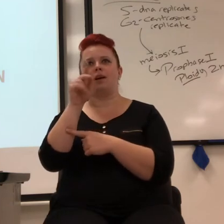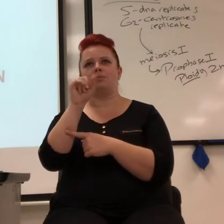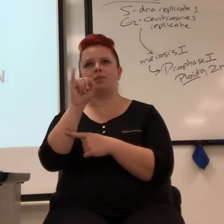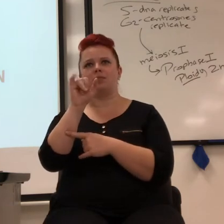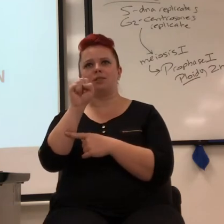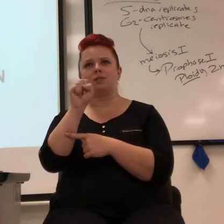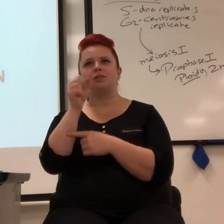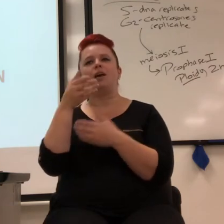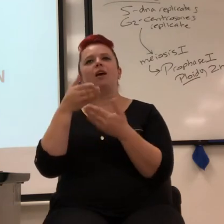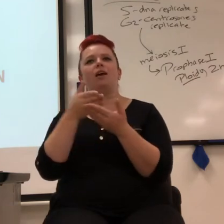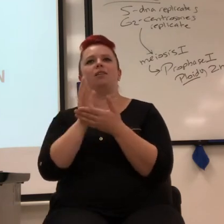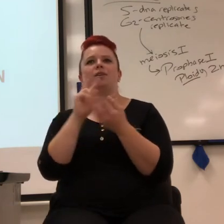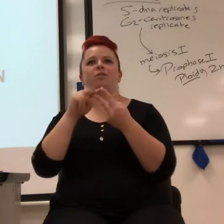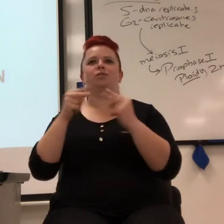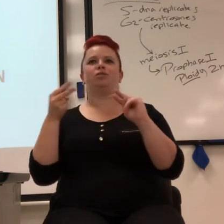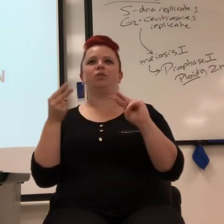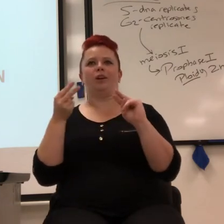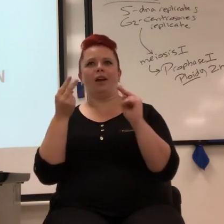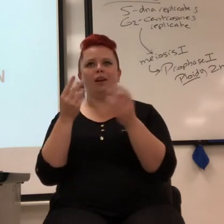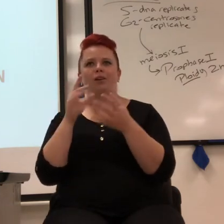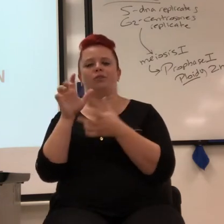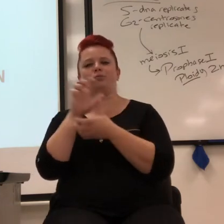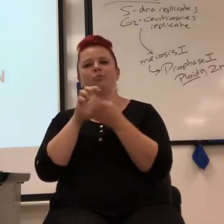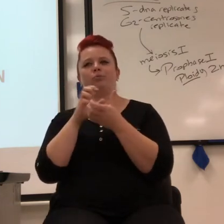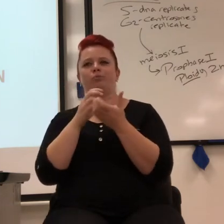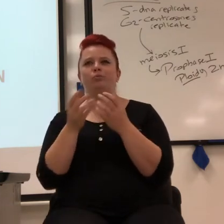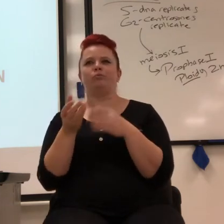genetic recombination events to occur. Okay.